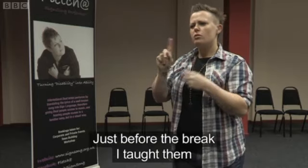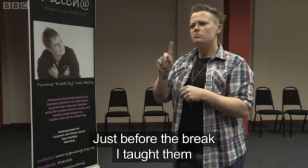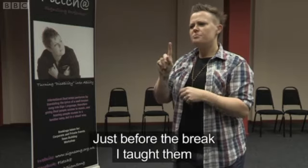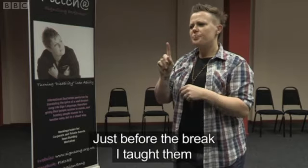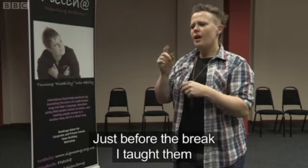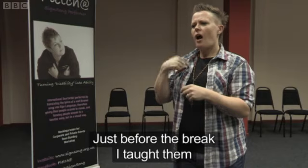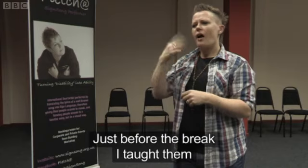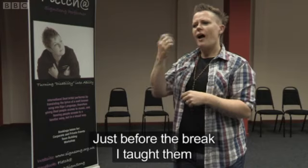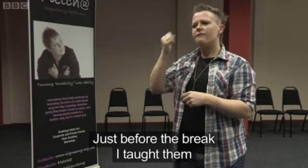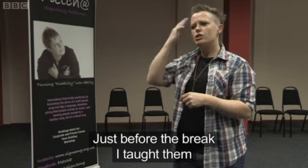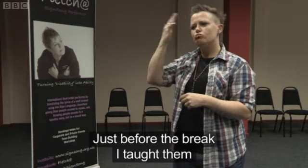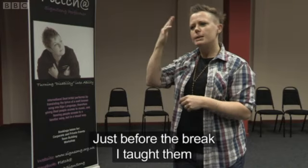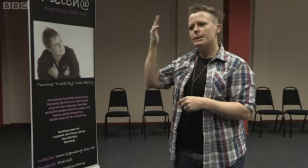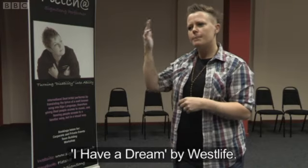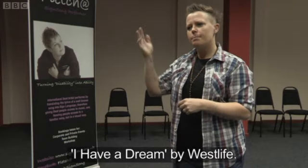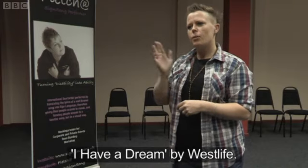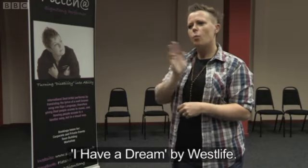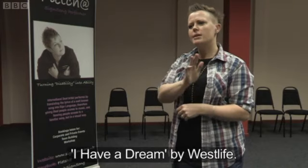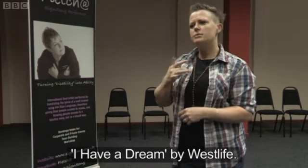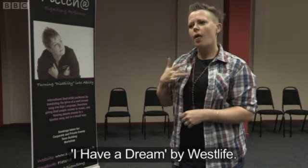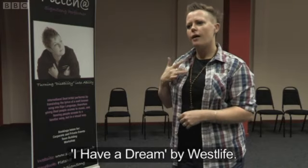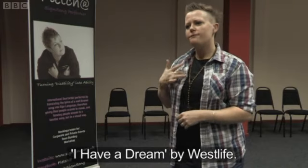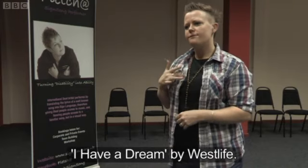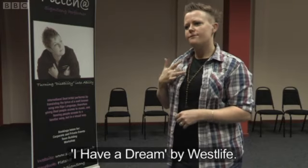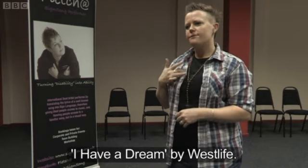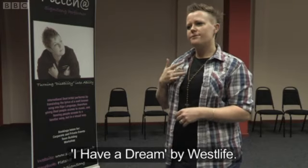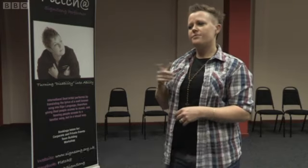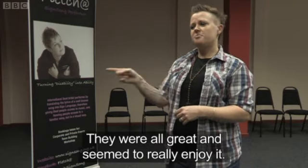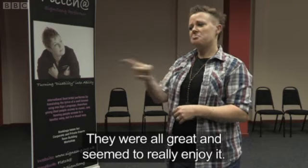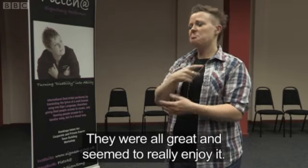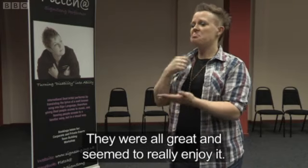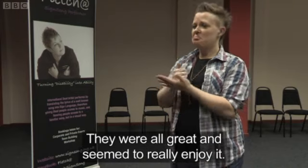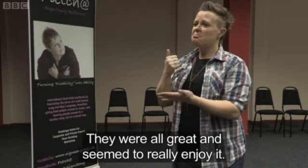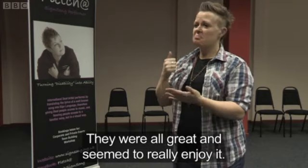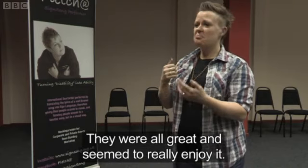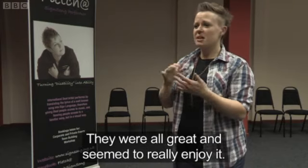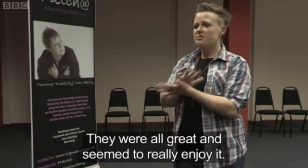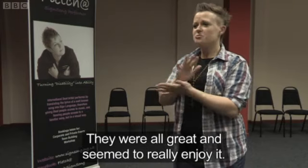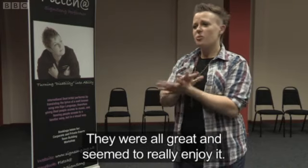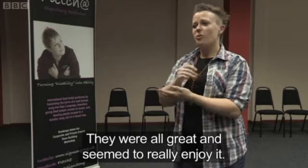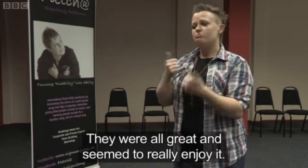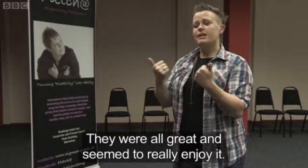Just before the break, I taught them I Have a Dream by Westlife. They were all great and seemed to really enjoy it.